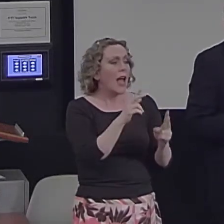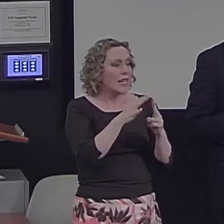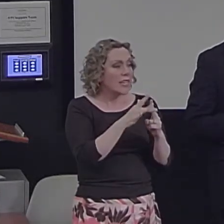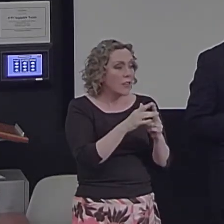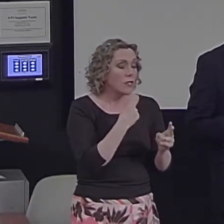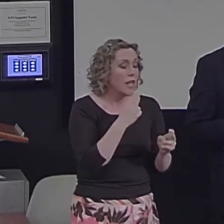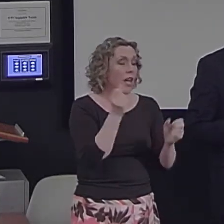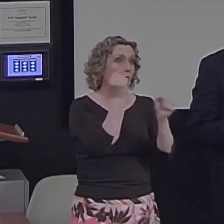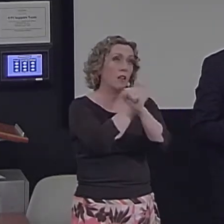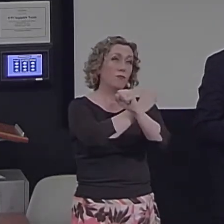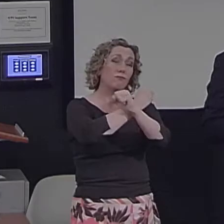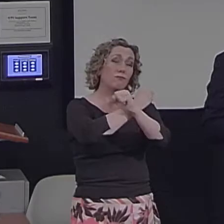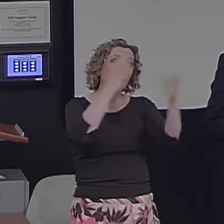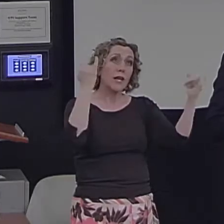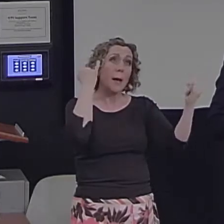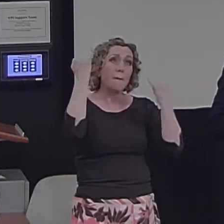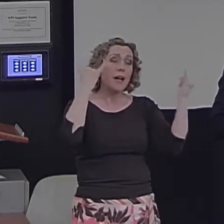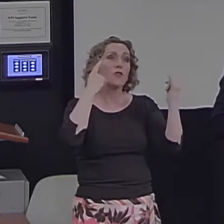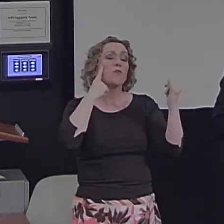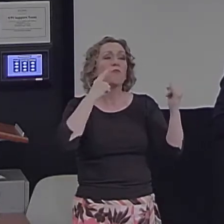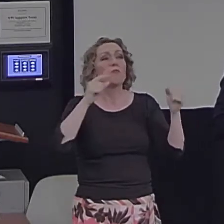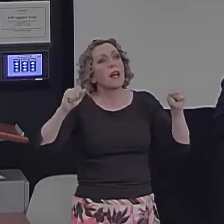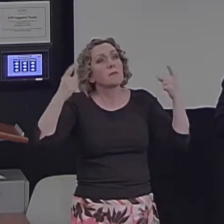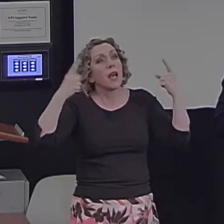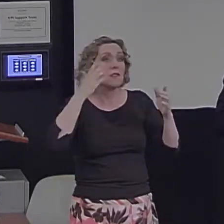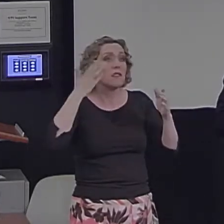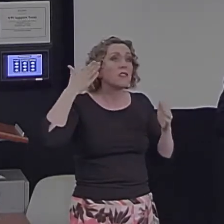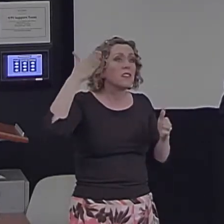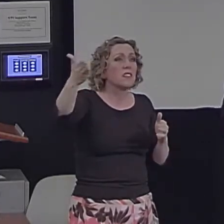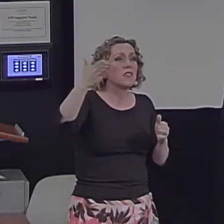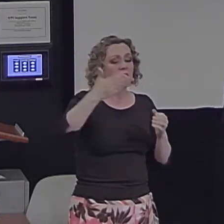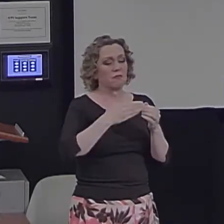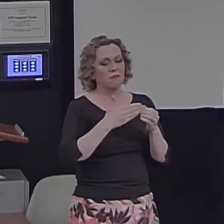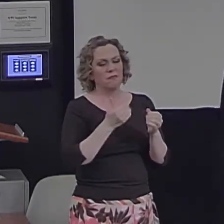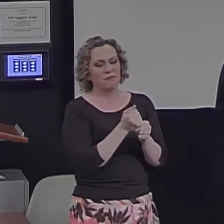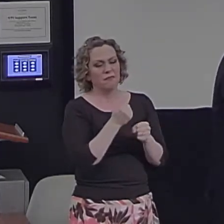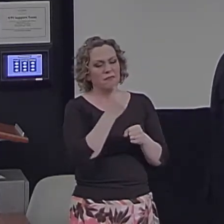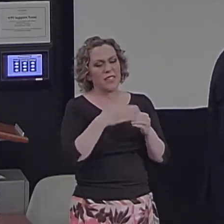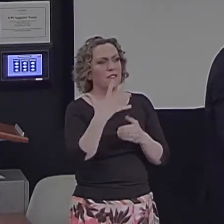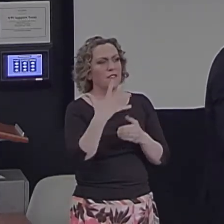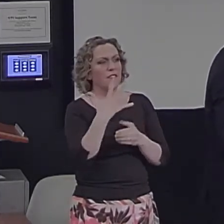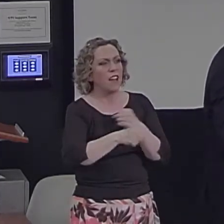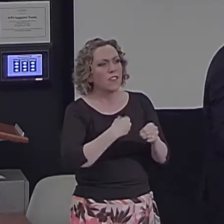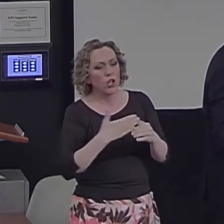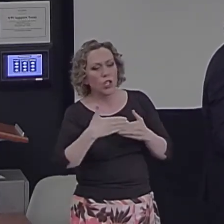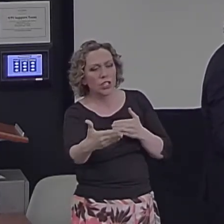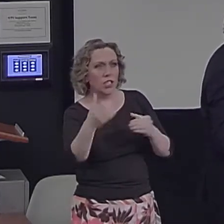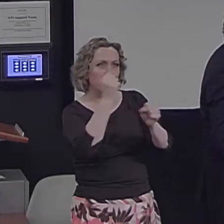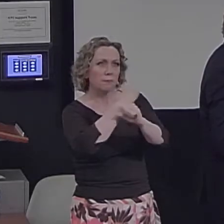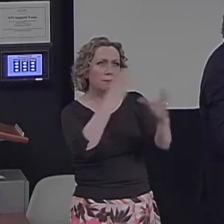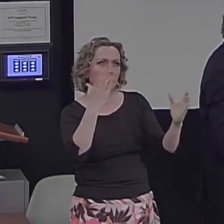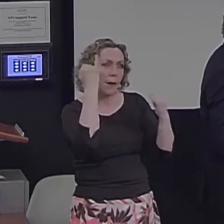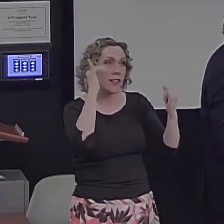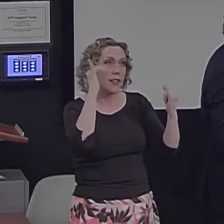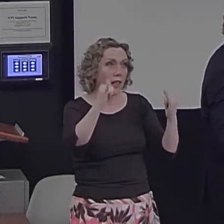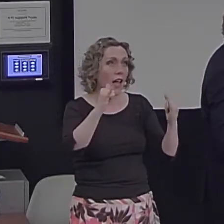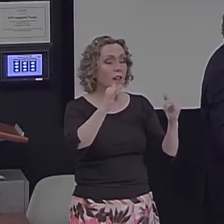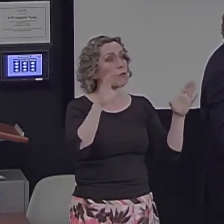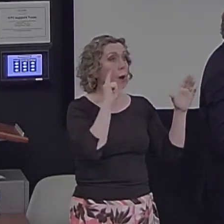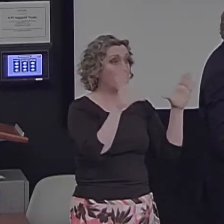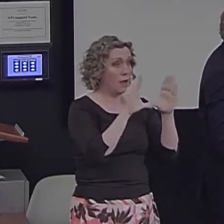experience, something that could plausibly happen to them within the next 5 years. In one block of